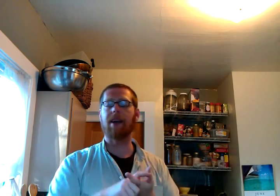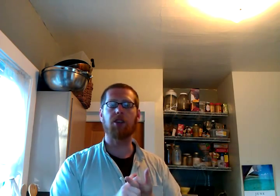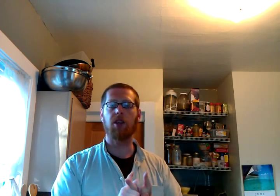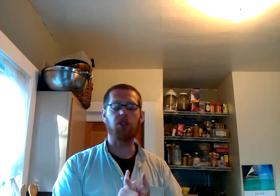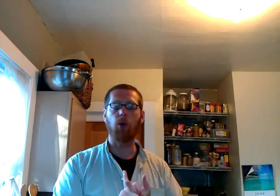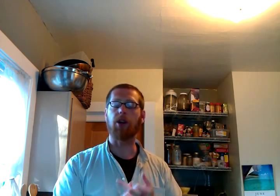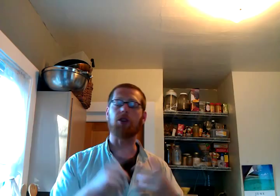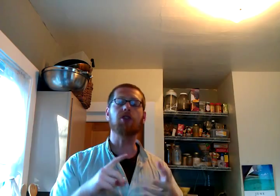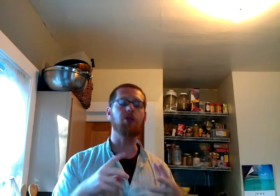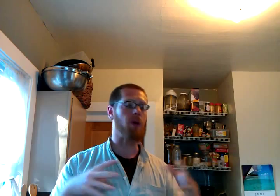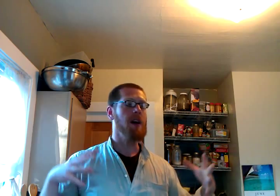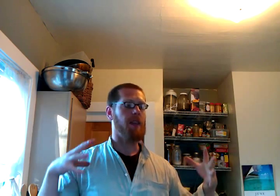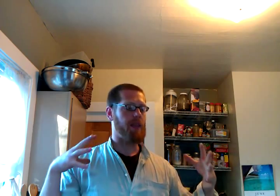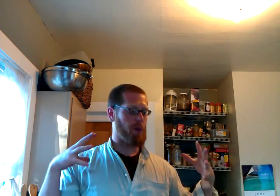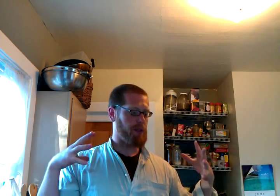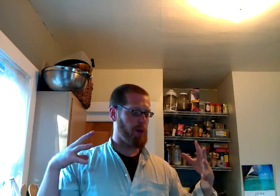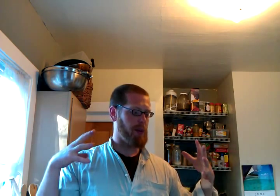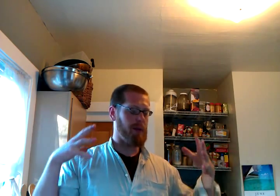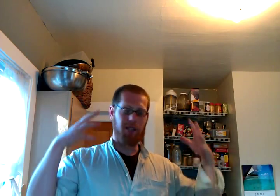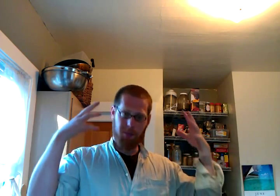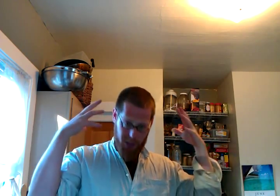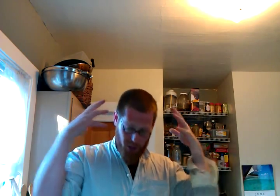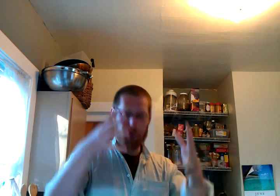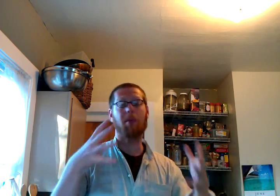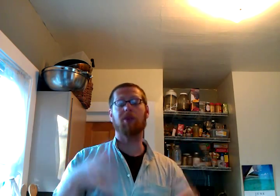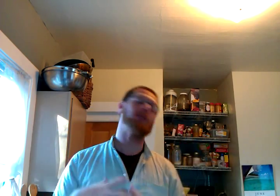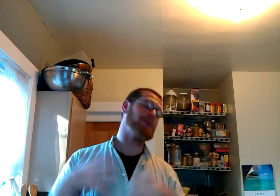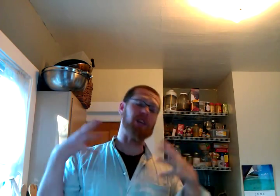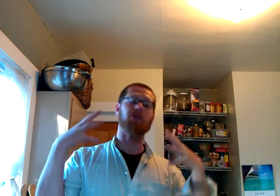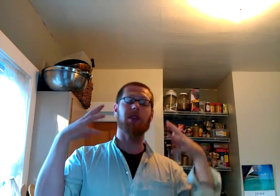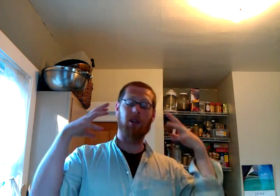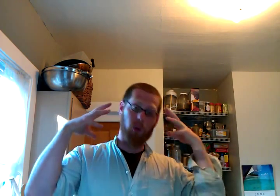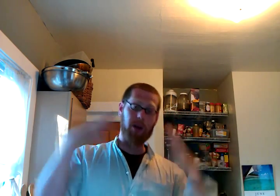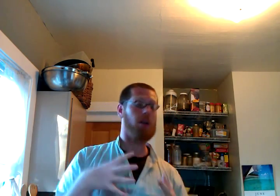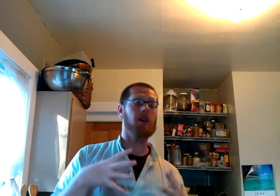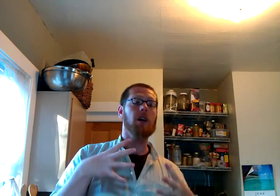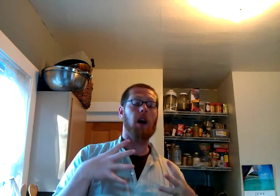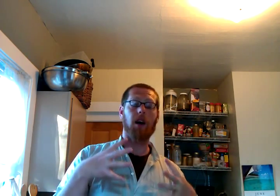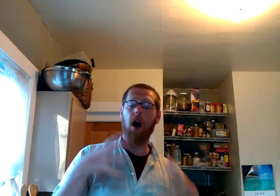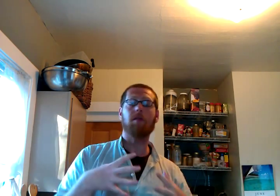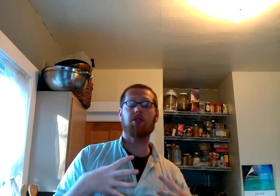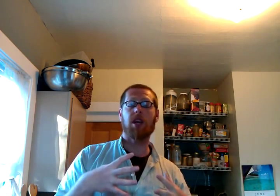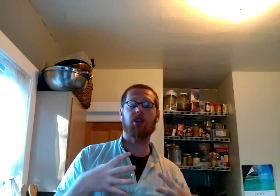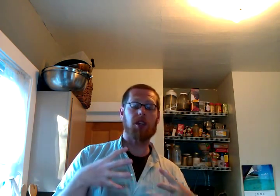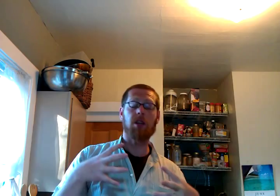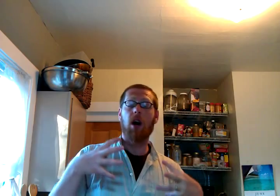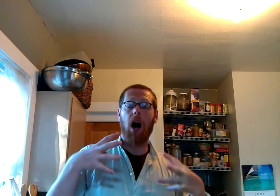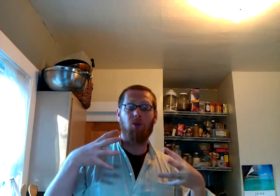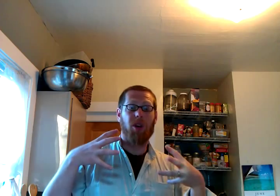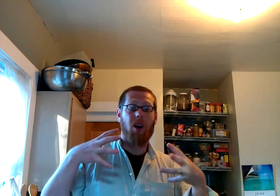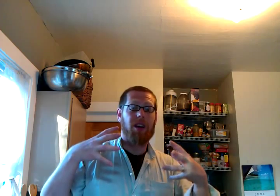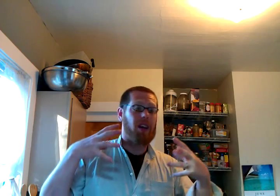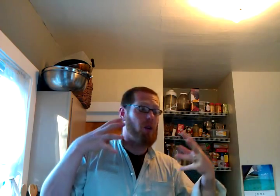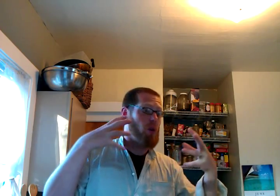attention on Twitter knew that there was going to be a certain person who was interested in queer conversation regarding